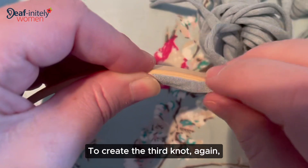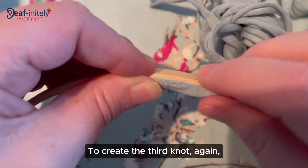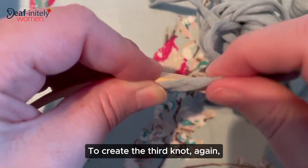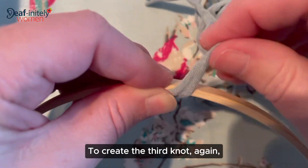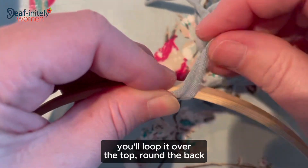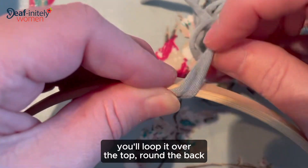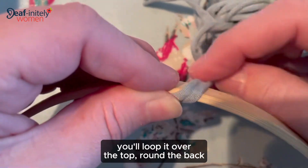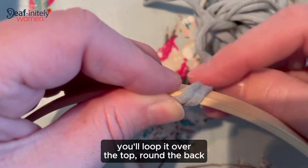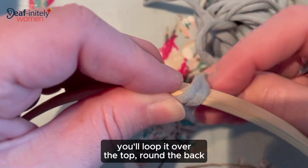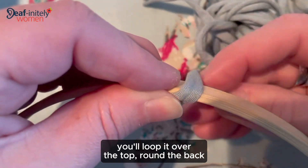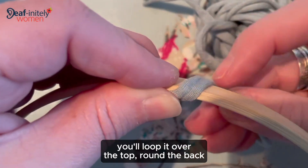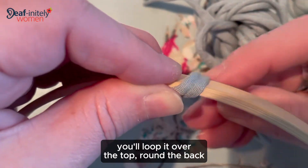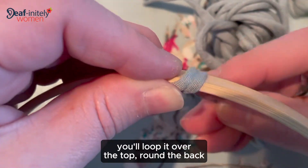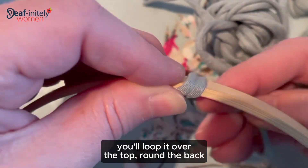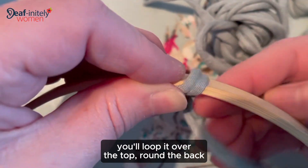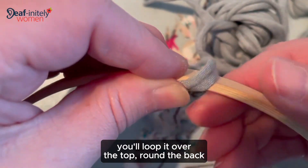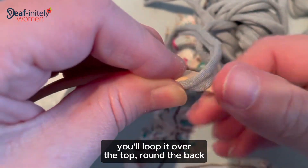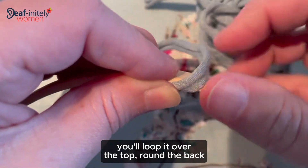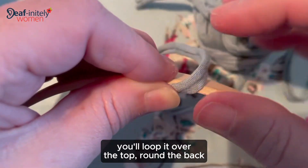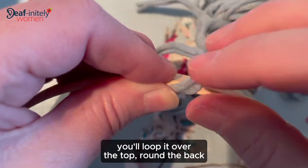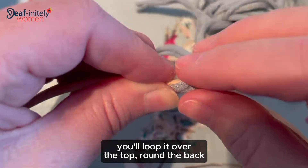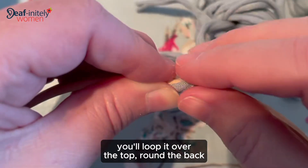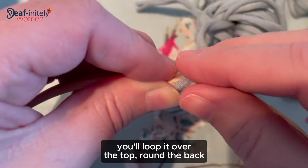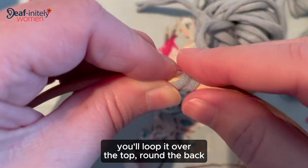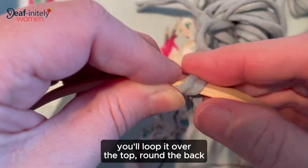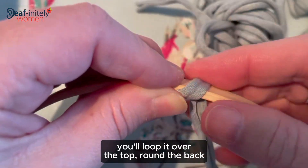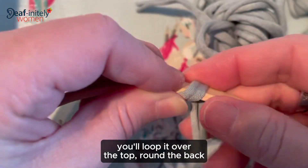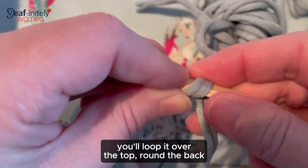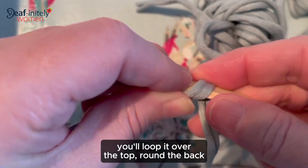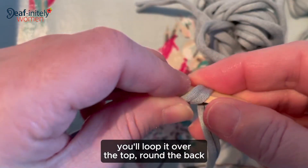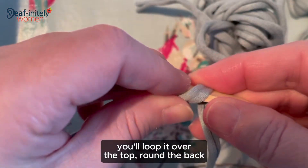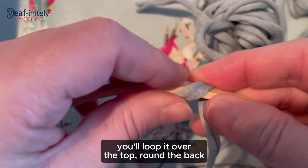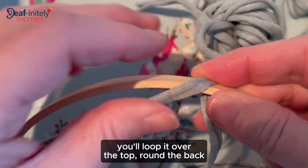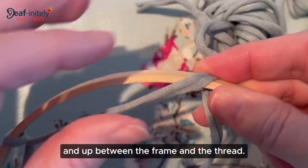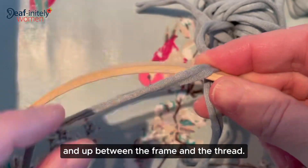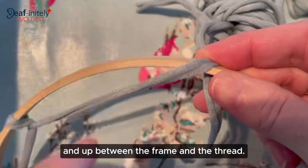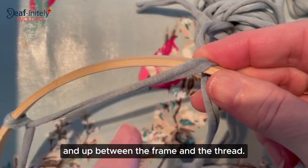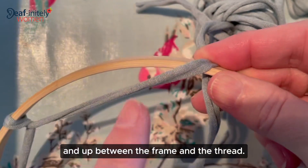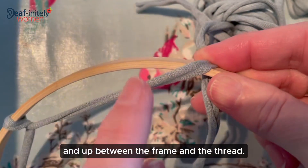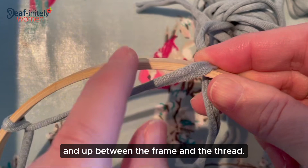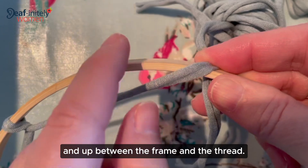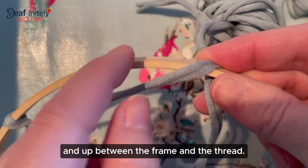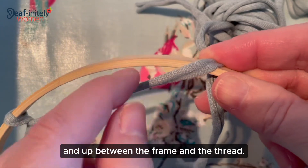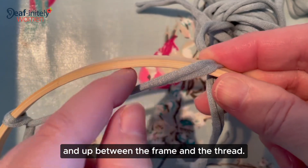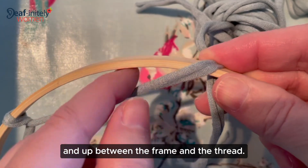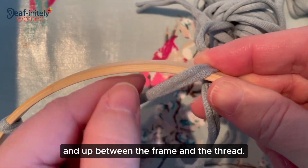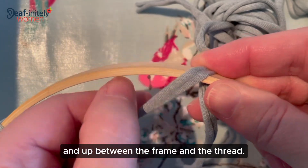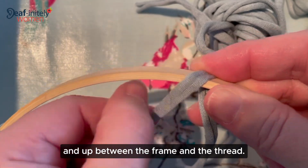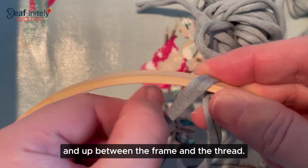Again, you will loop it over the top, round the back, and up between the frame and the thread.